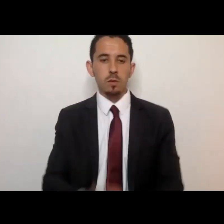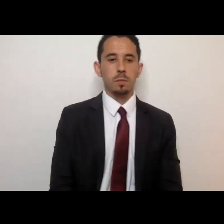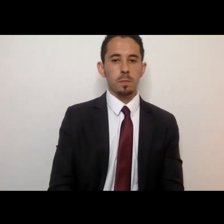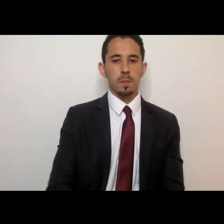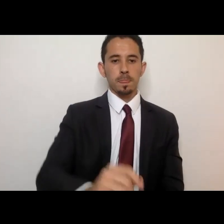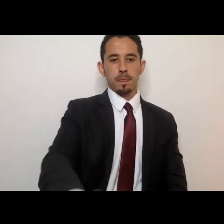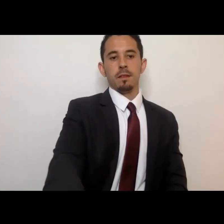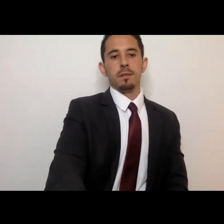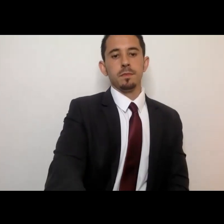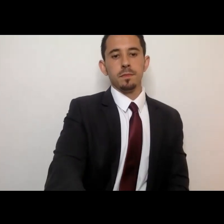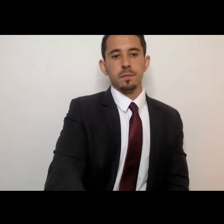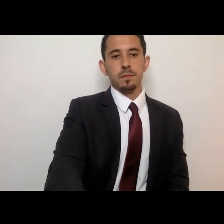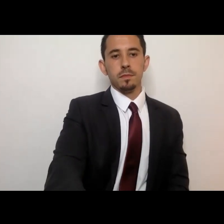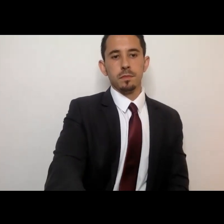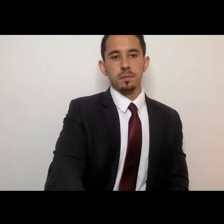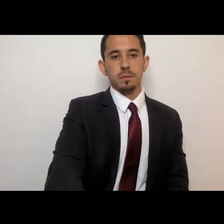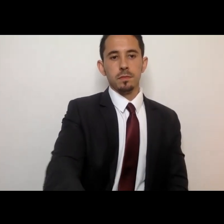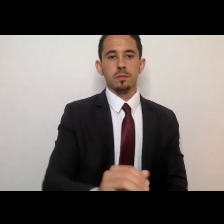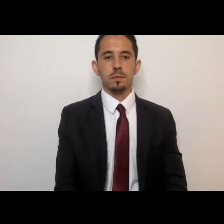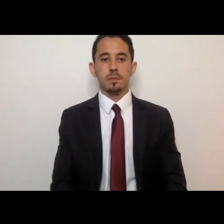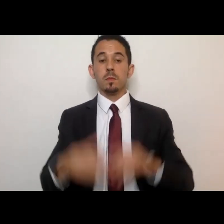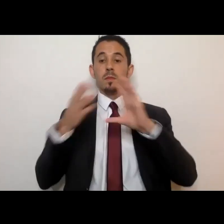and individual interviews.